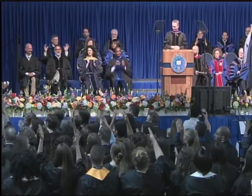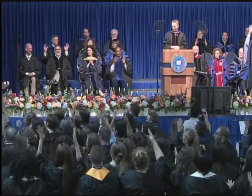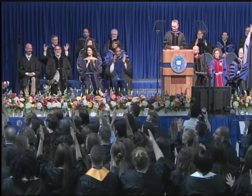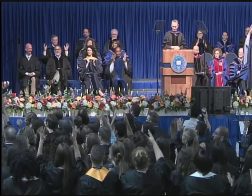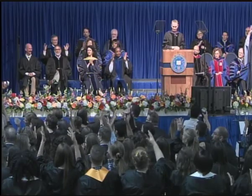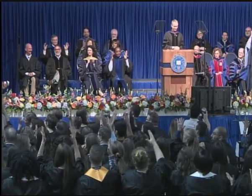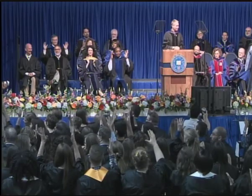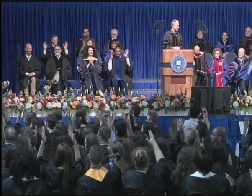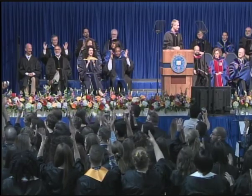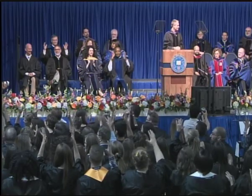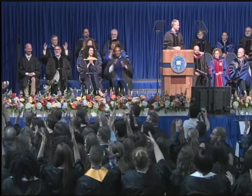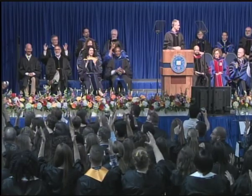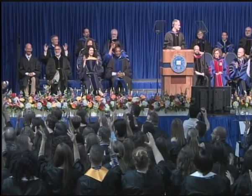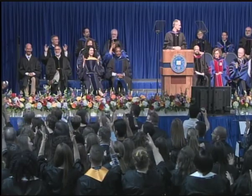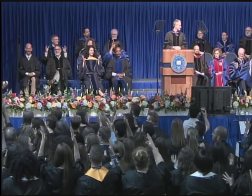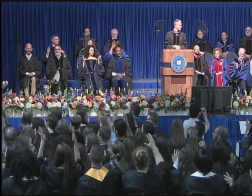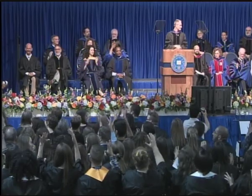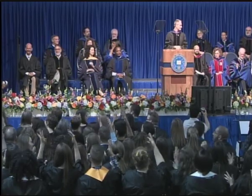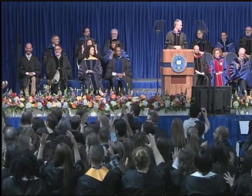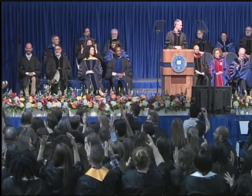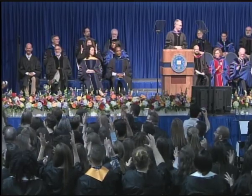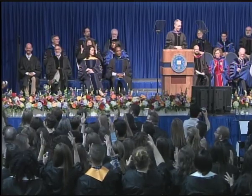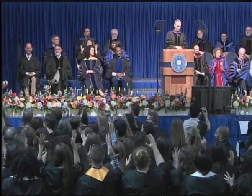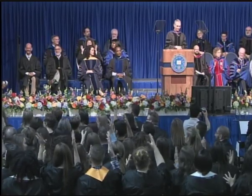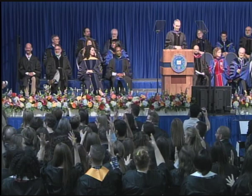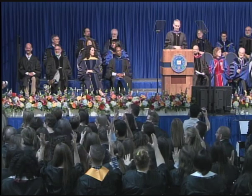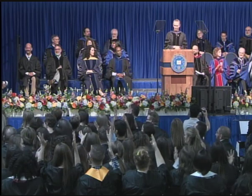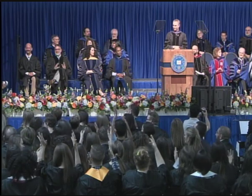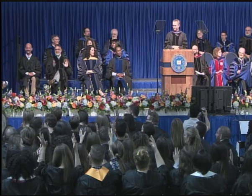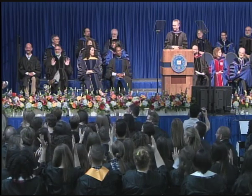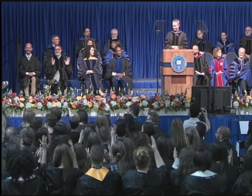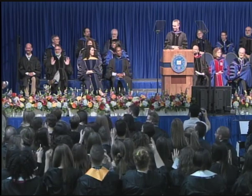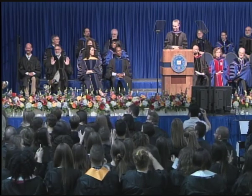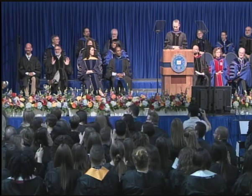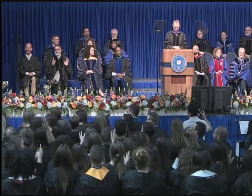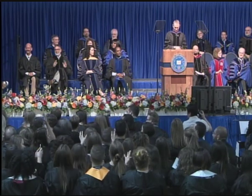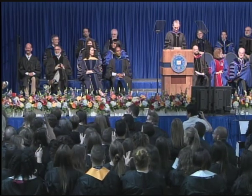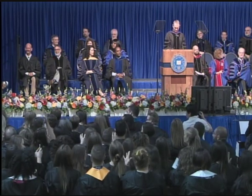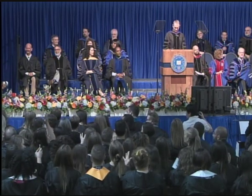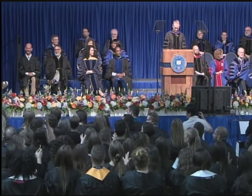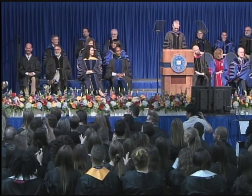Jody Oates.